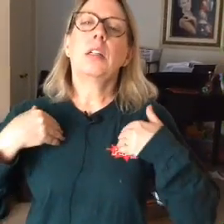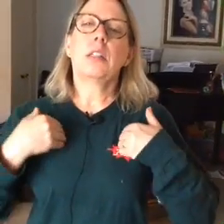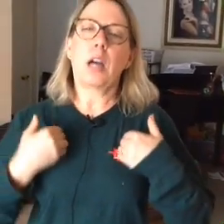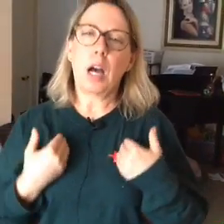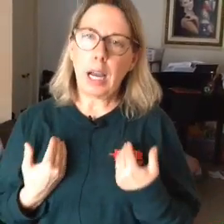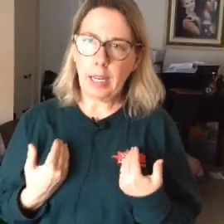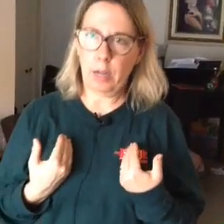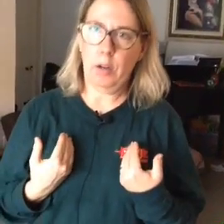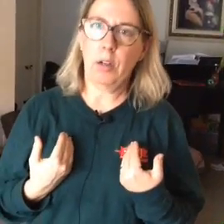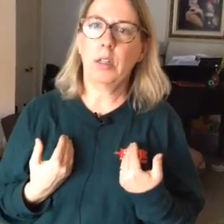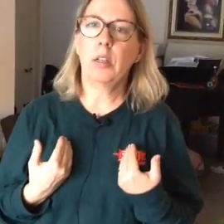Tired.